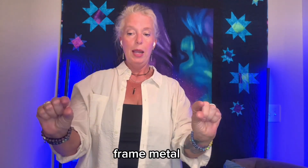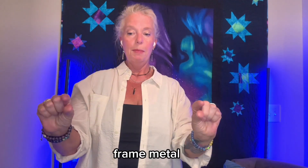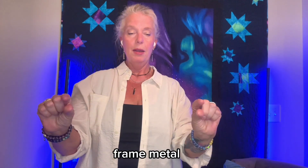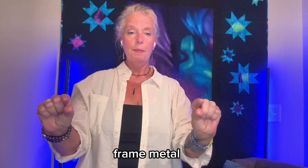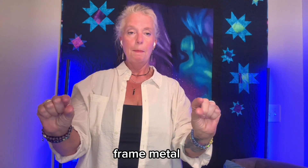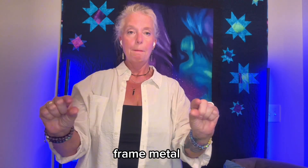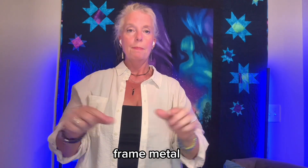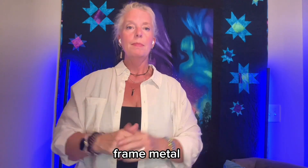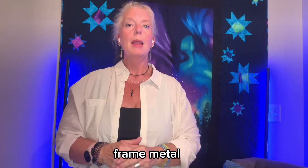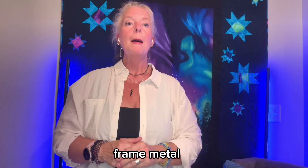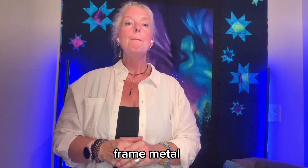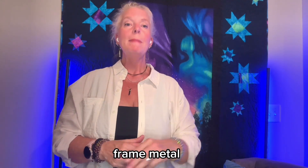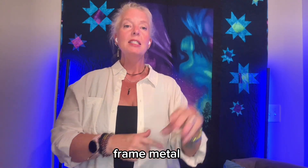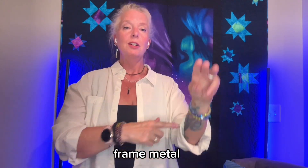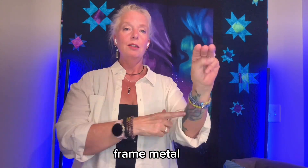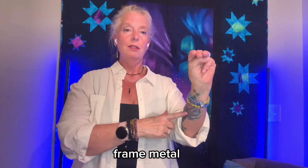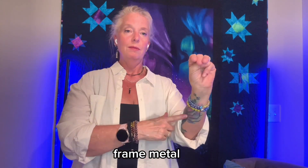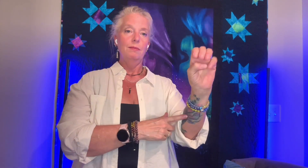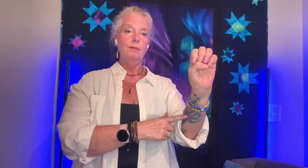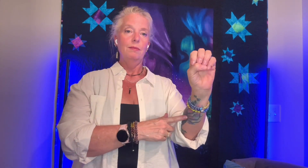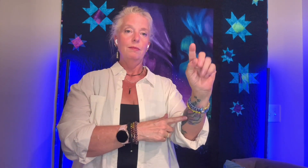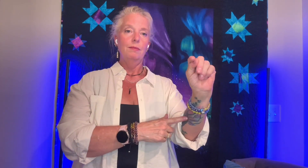frame. Metal,